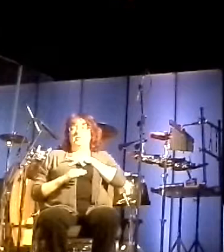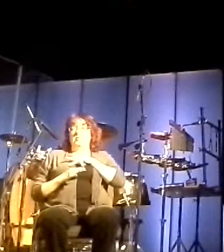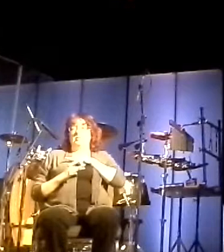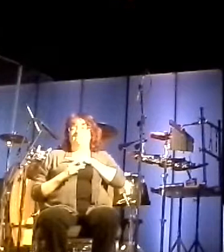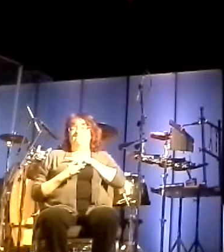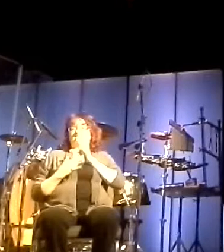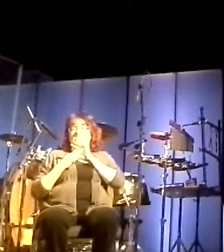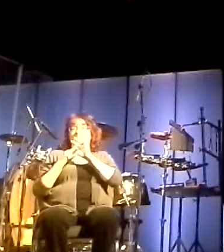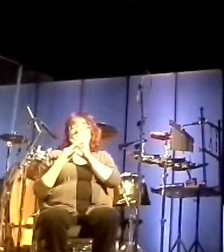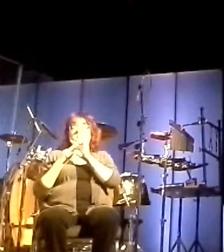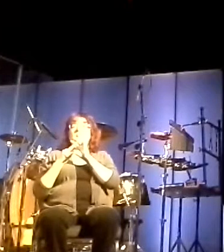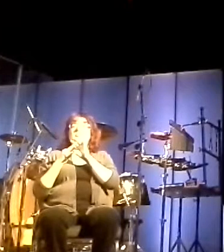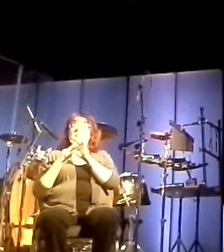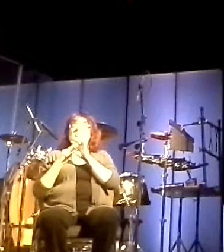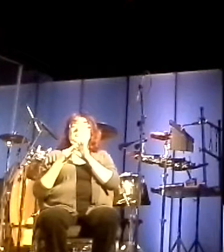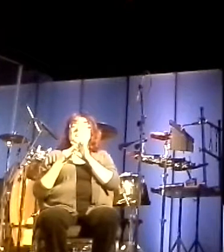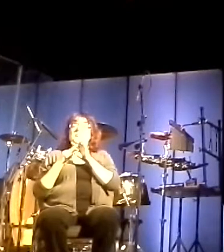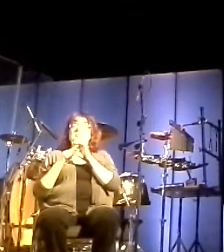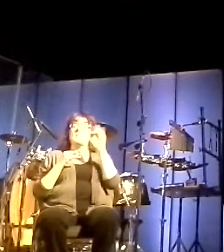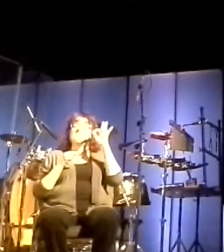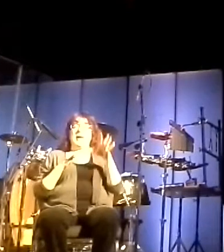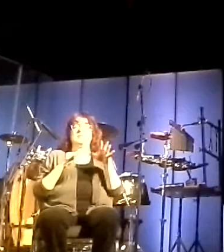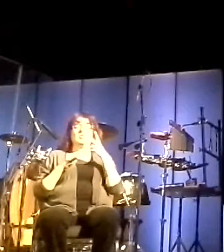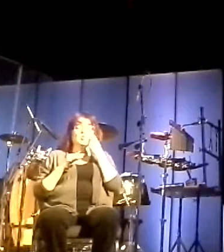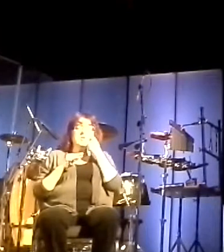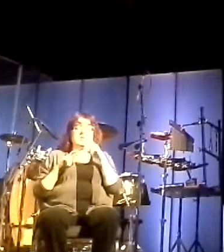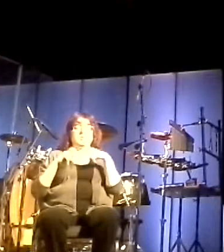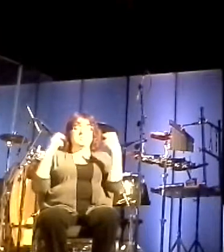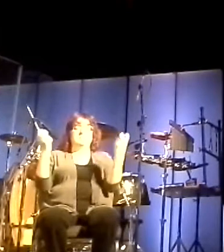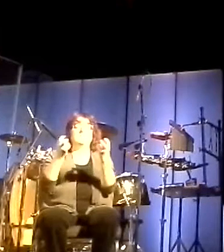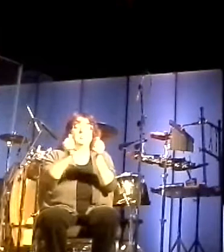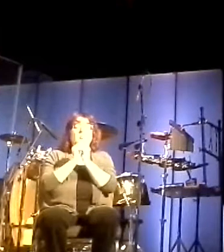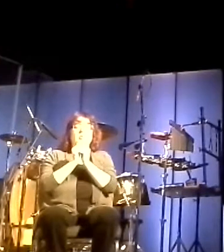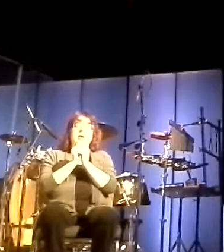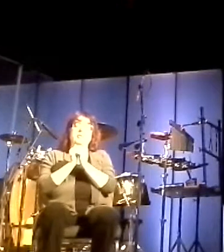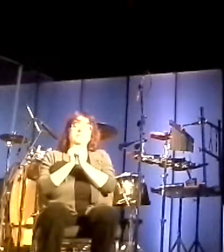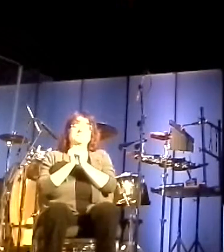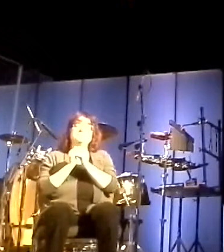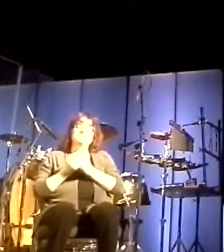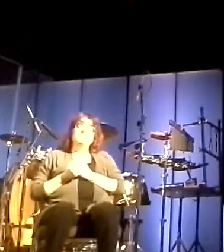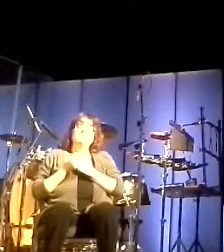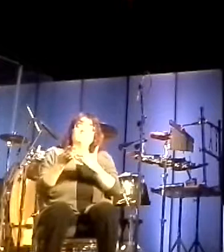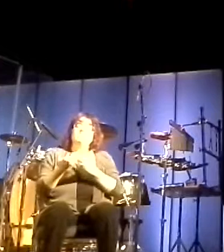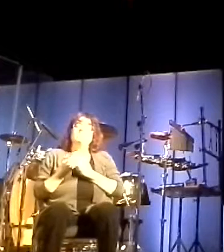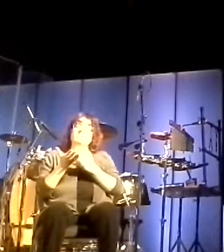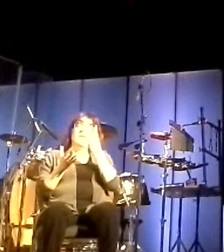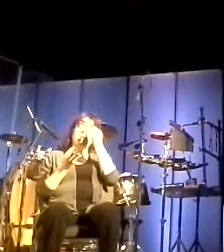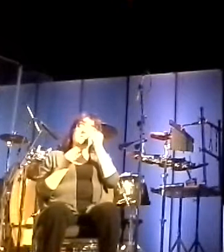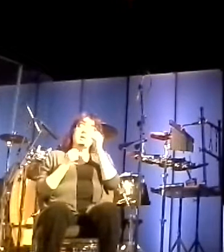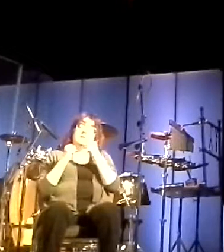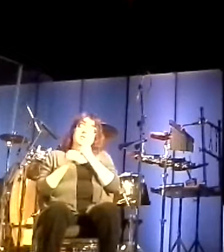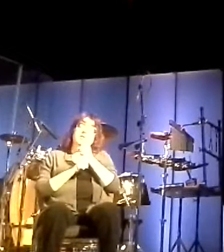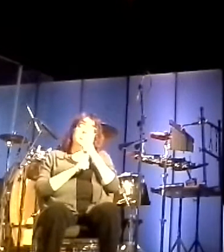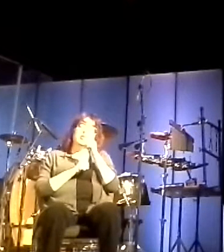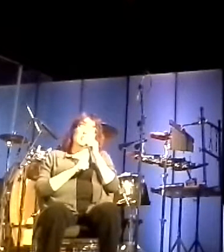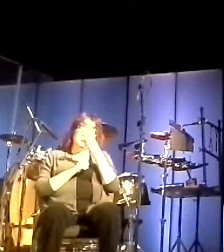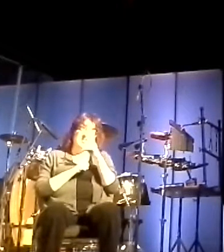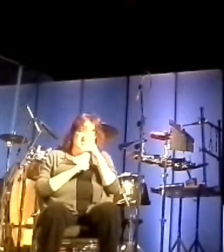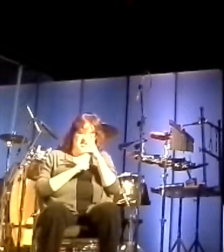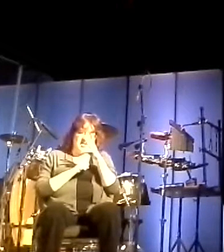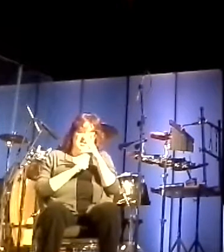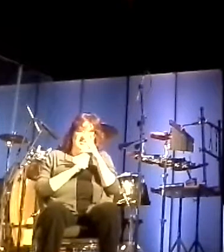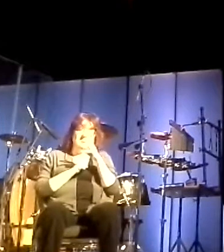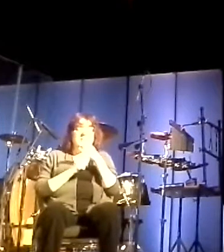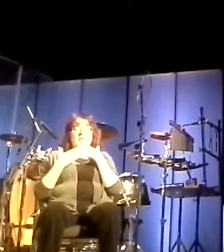right? I sat with a group of pastors the other day, and I was sharing with them thoughts about 2016 and